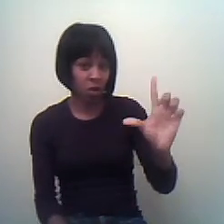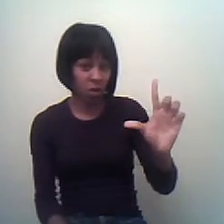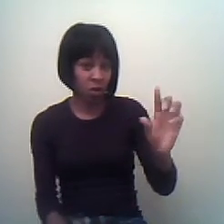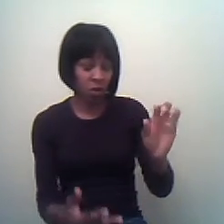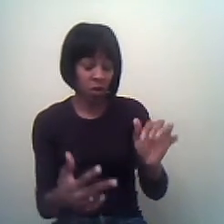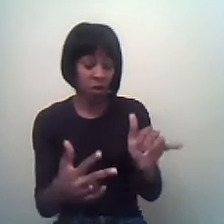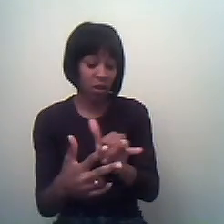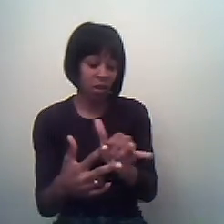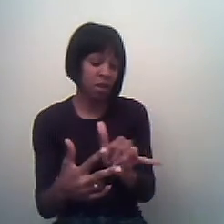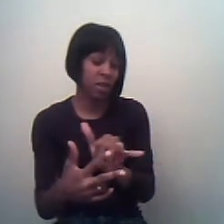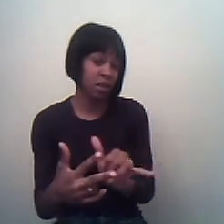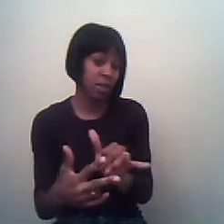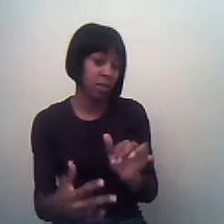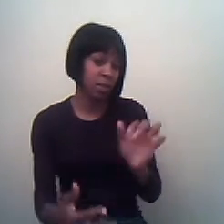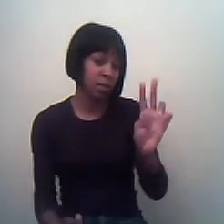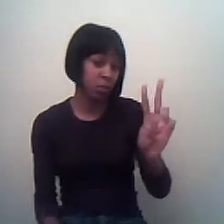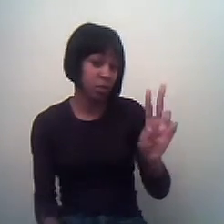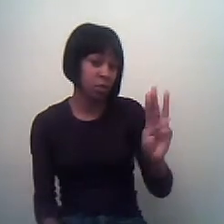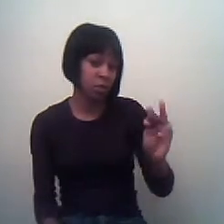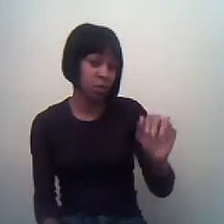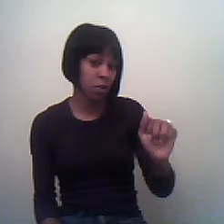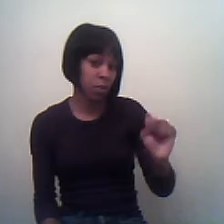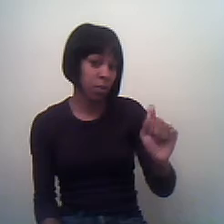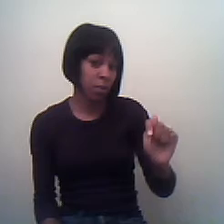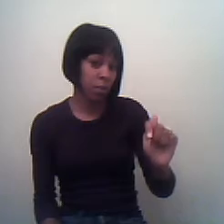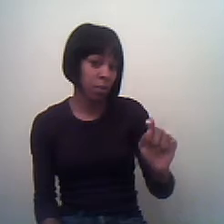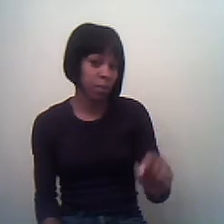however, the aft mast is behind the steering wheel.